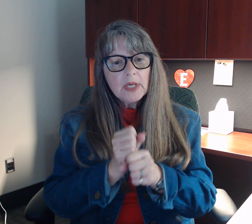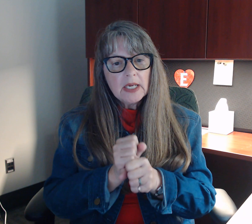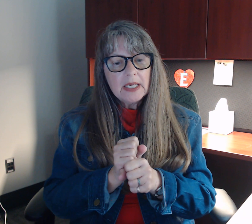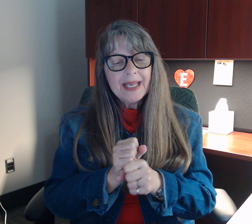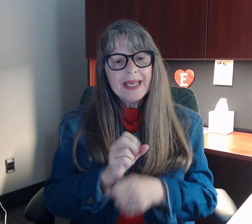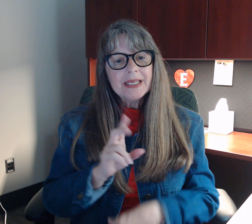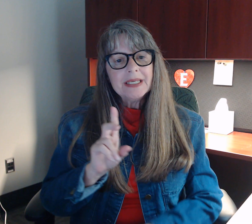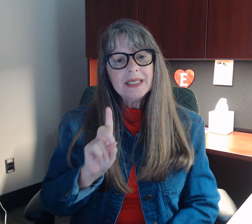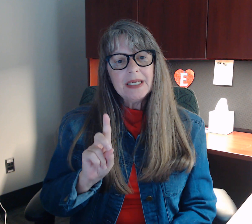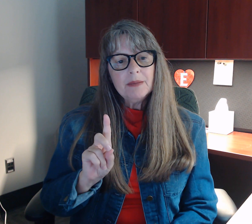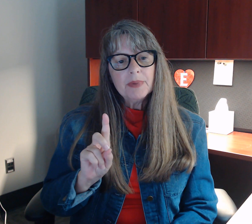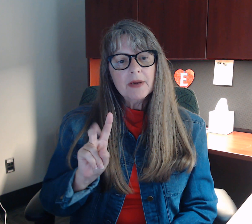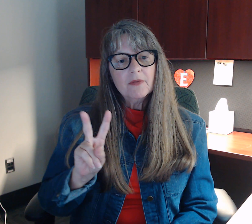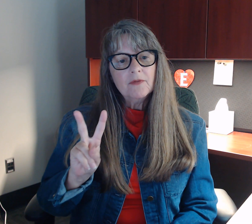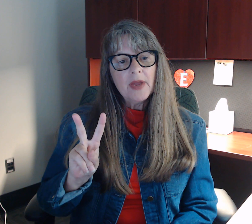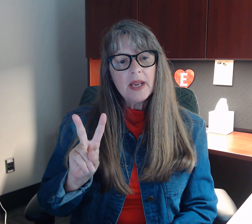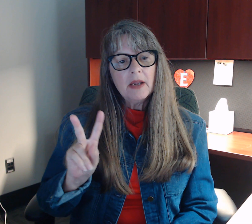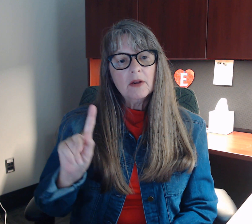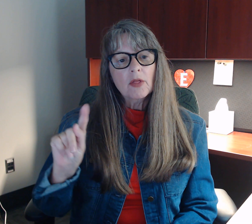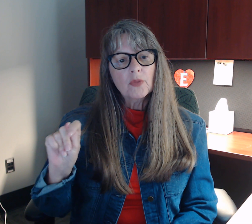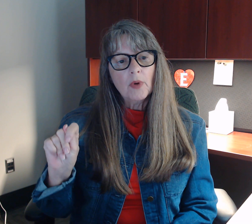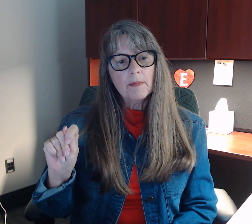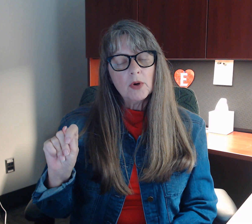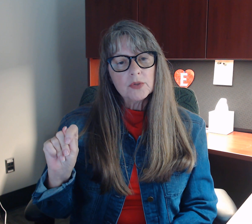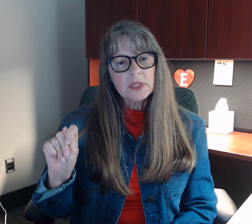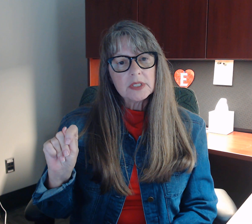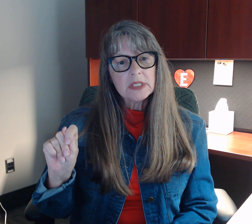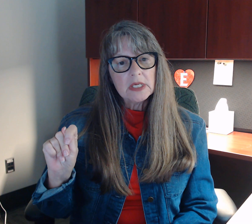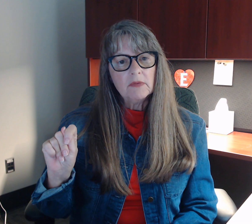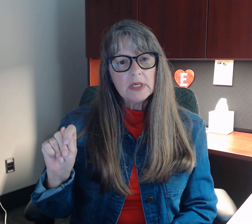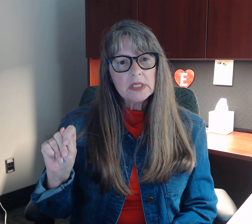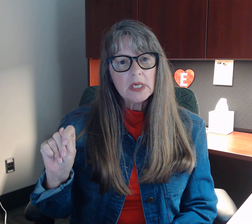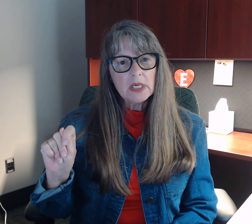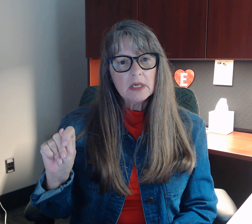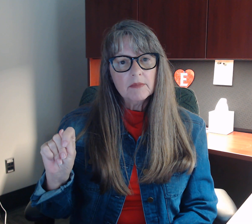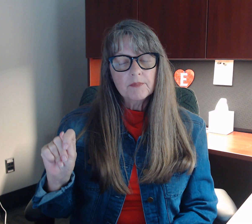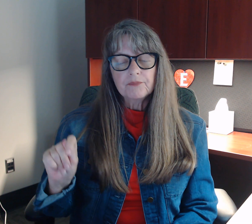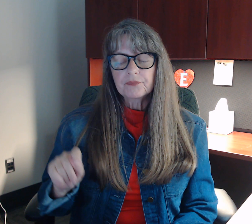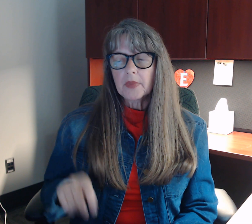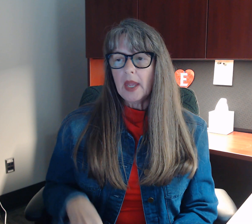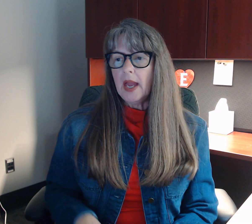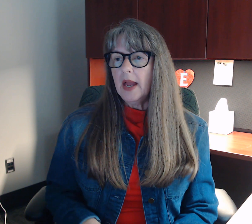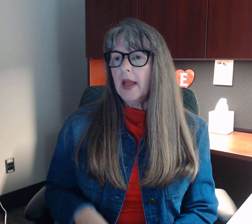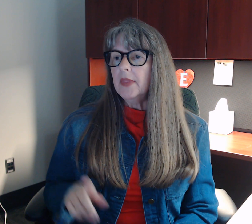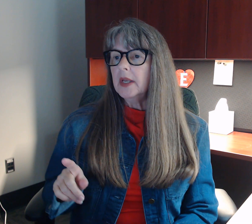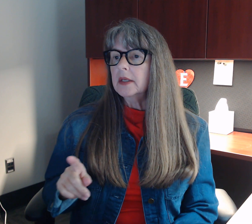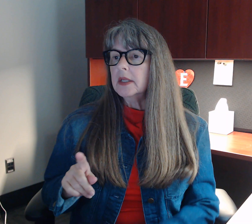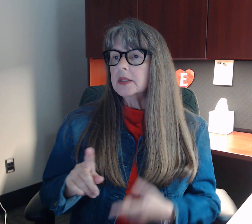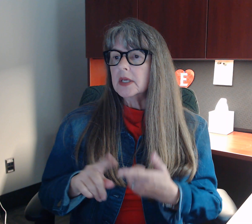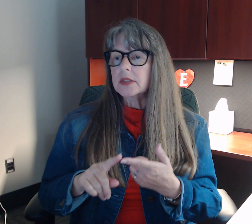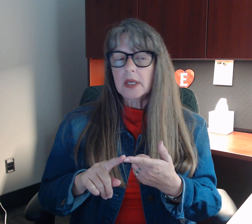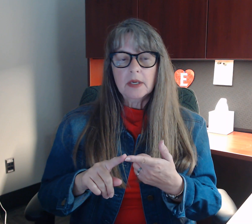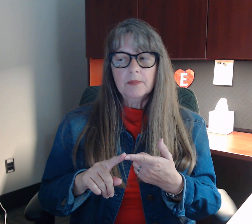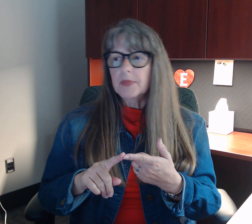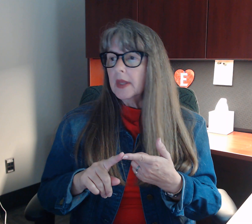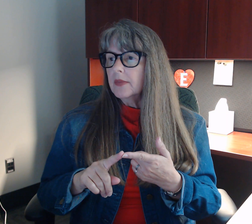getting deep vein thrombosis, DVT. And then it says